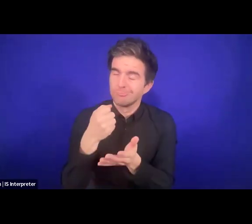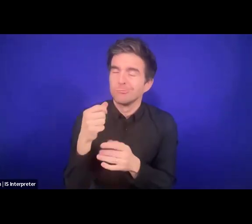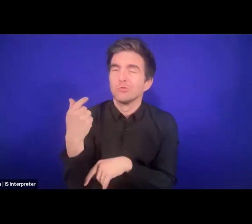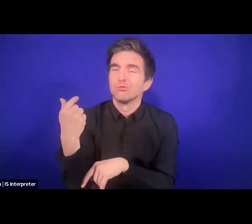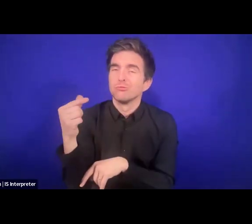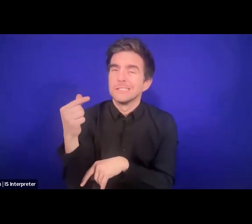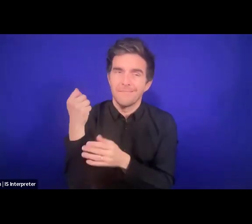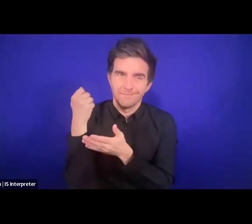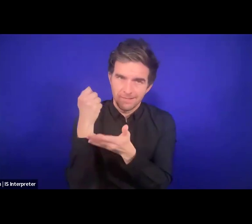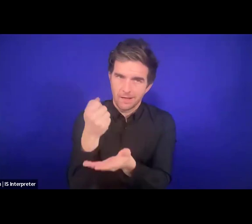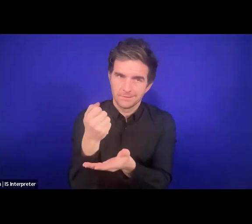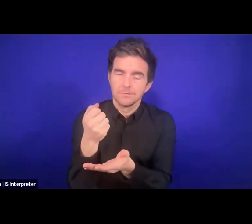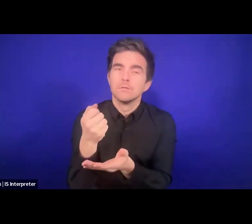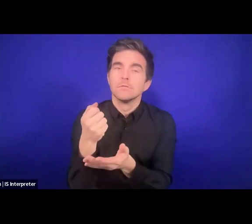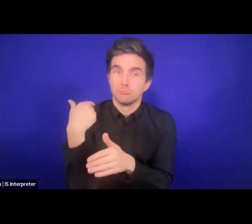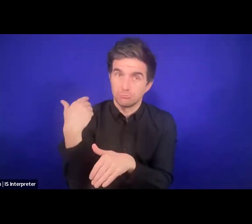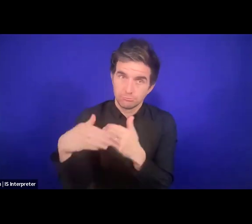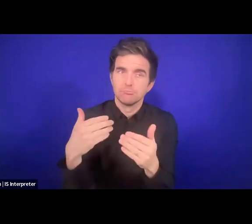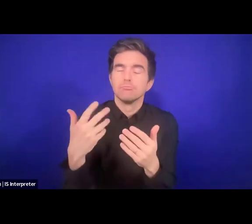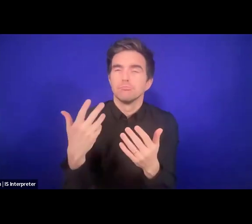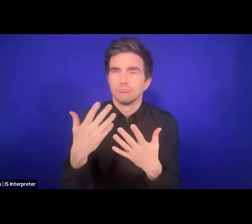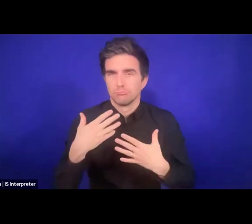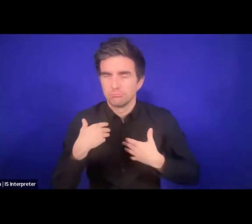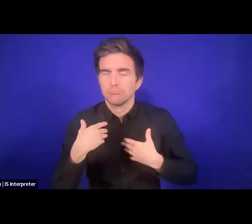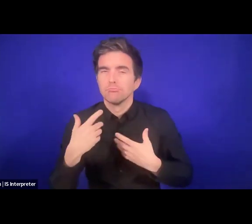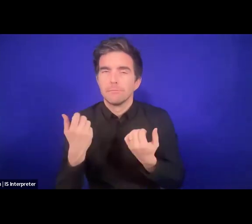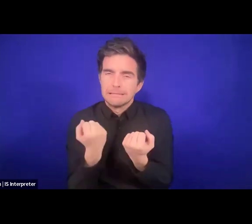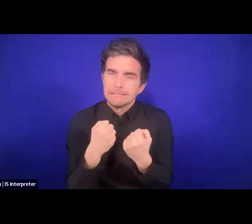from the social protection side.